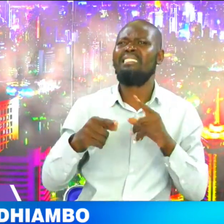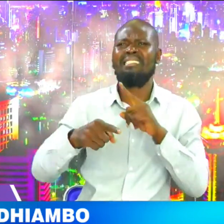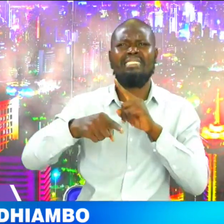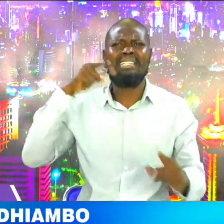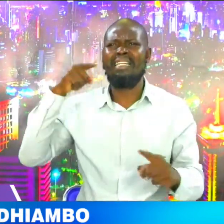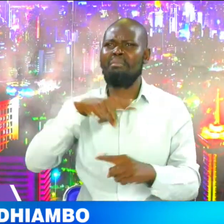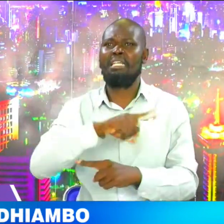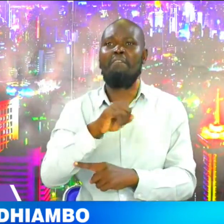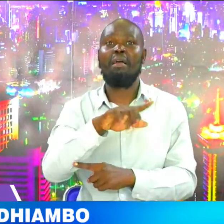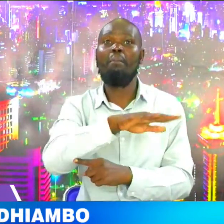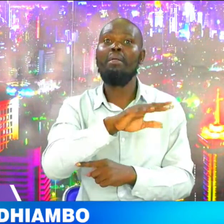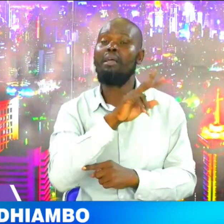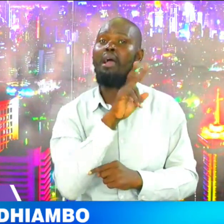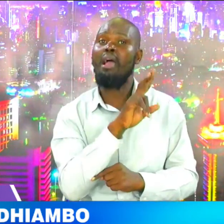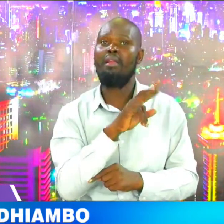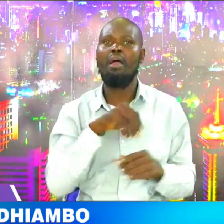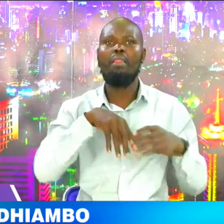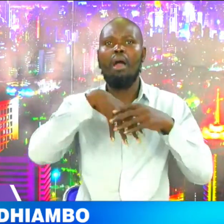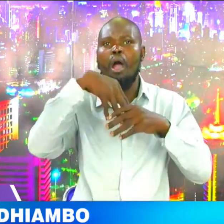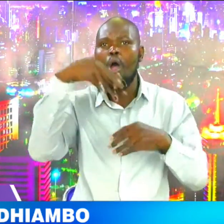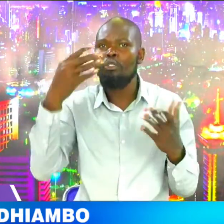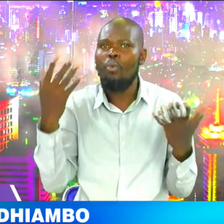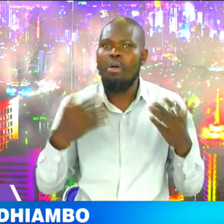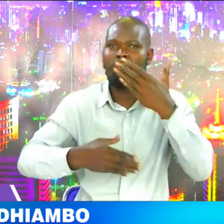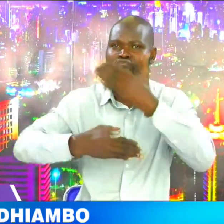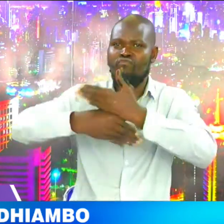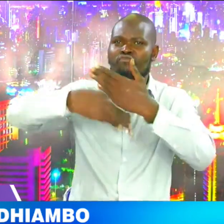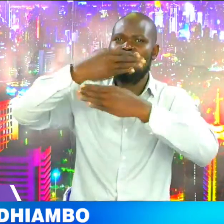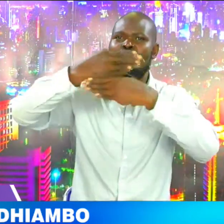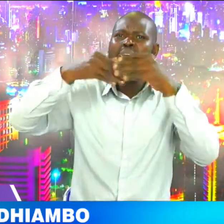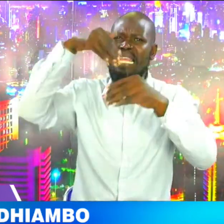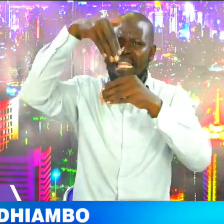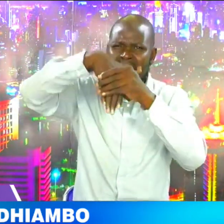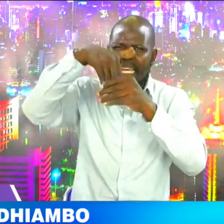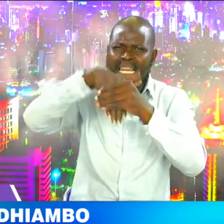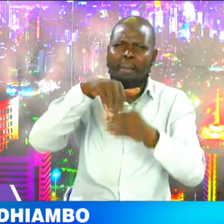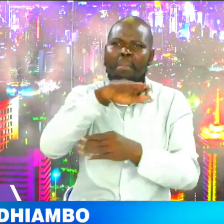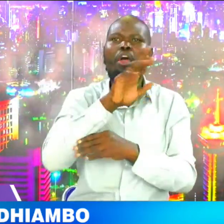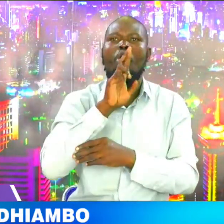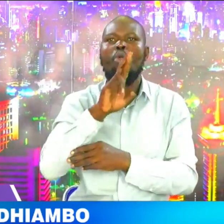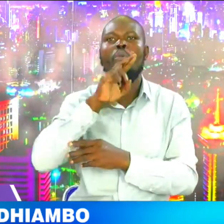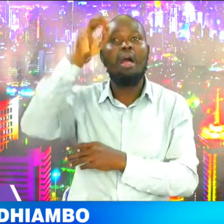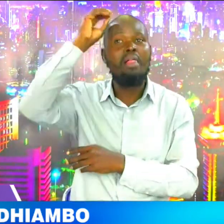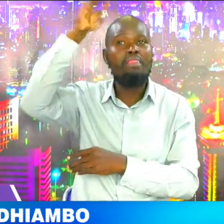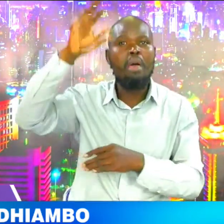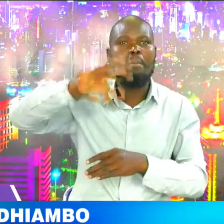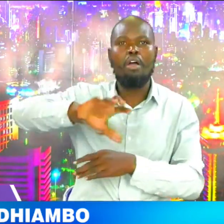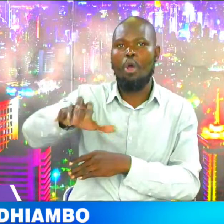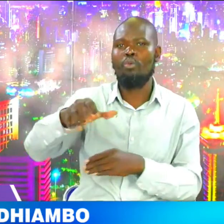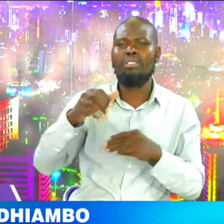Ruilu-based man dumped the body of his girlfriend after allegedly killing her following a domestic